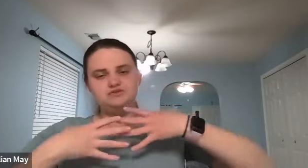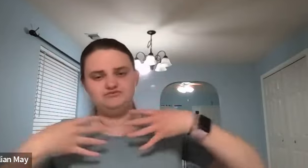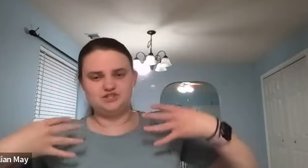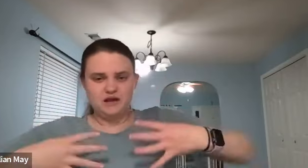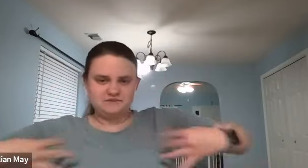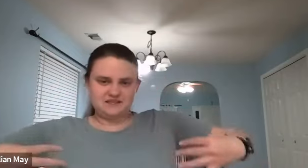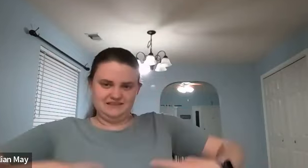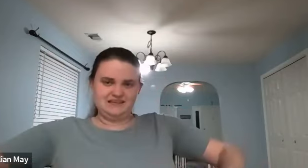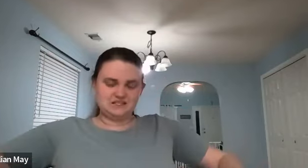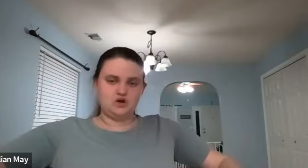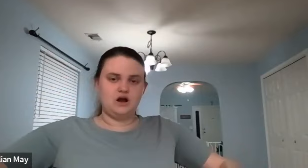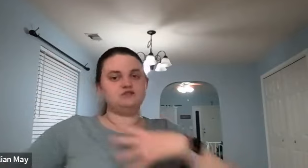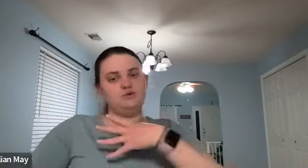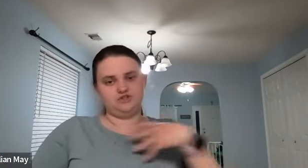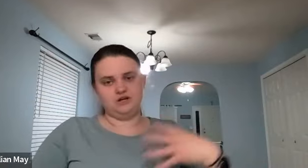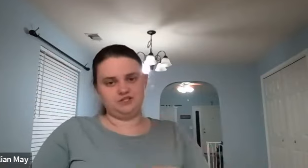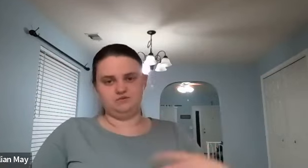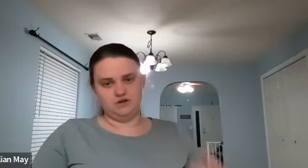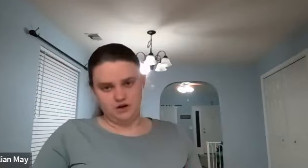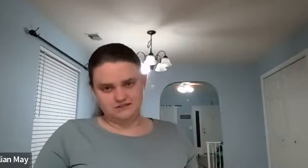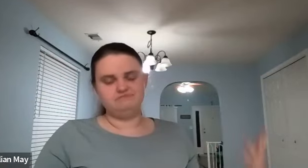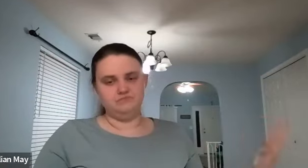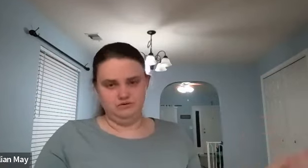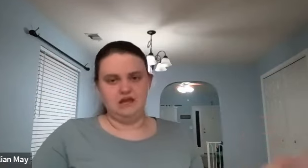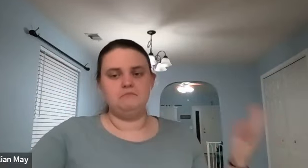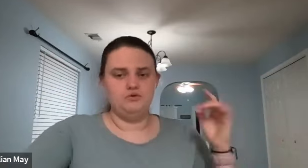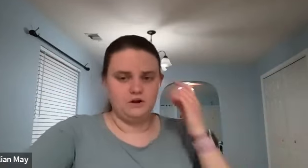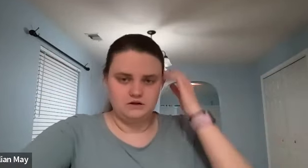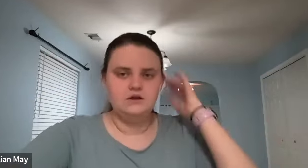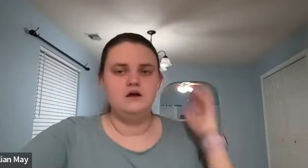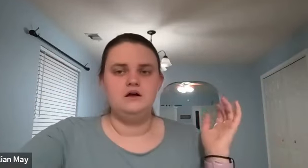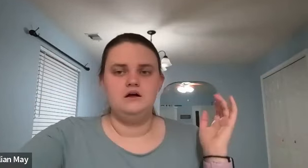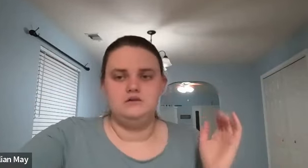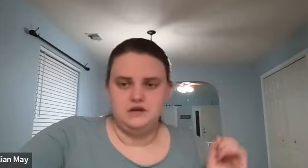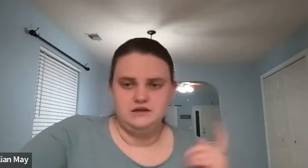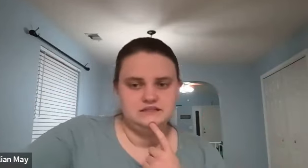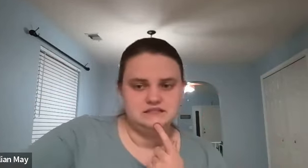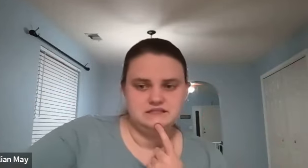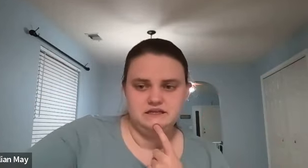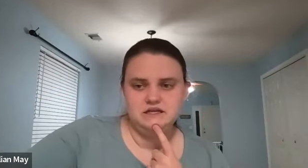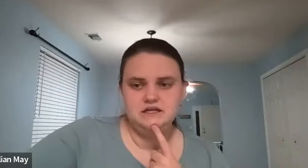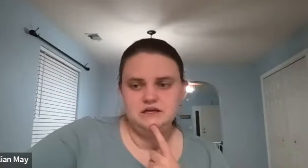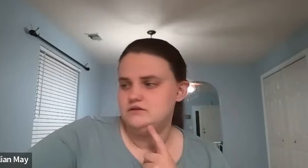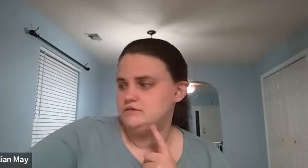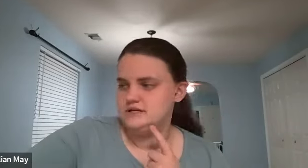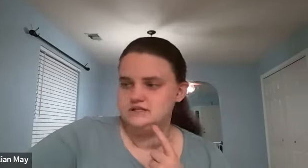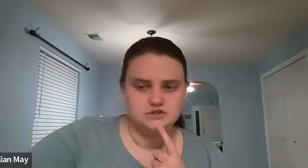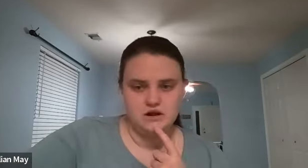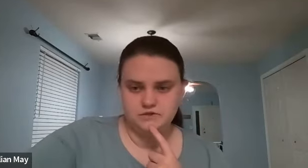do stripes like this across or stripes just one across. You can both work. Okay, let's see. Any other ways to describe a